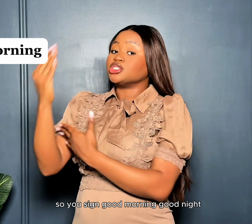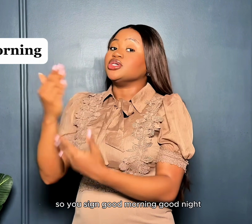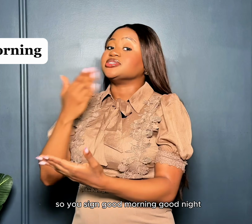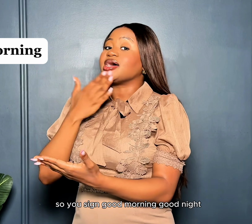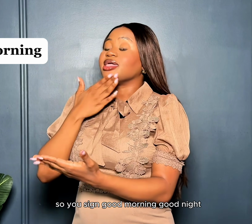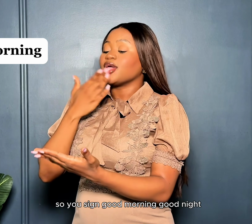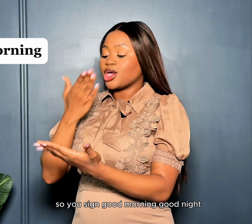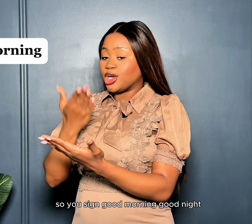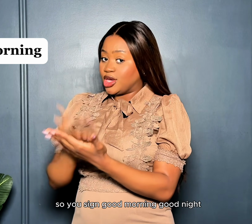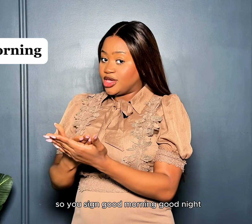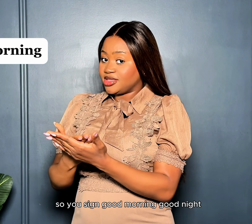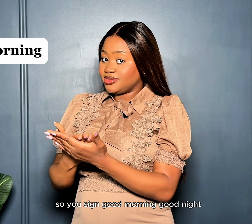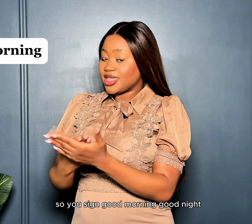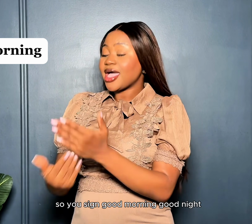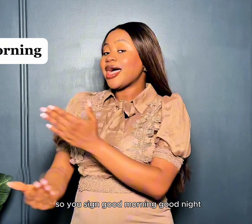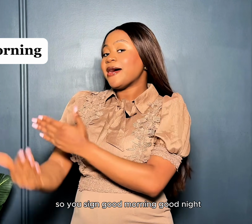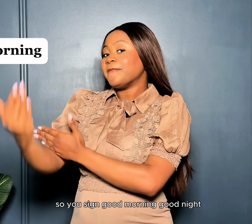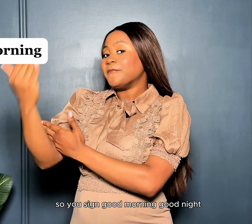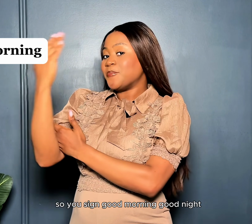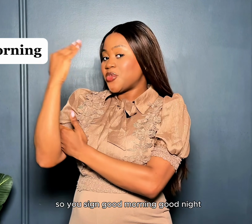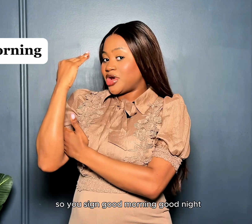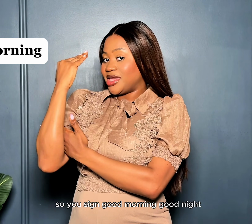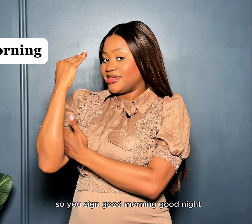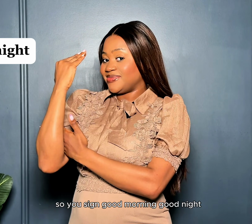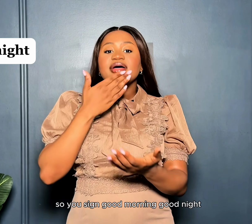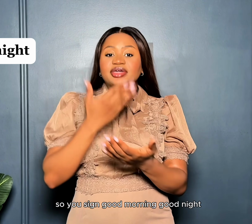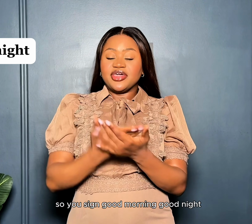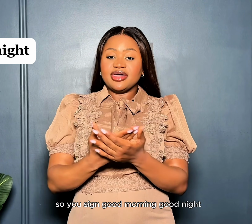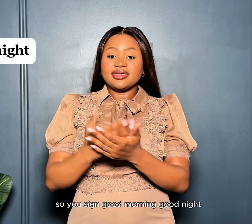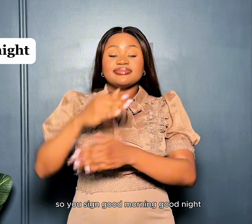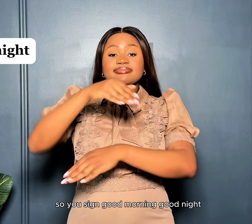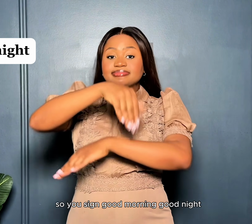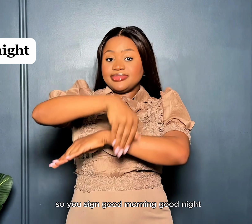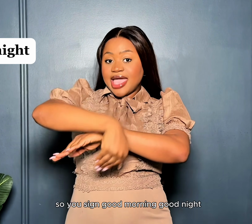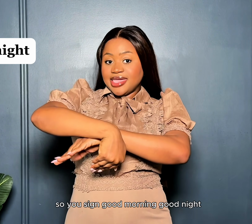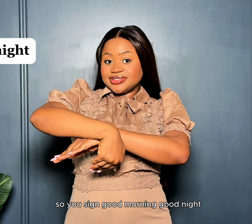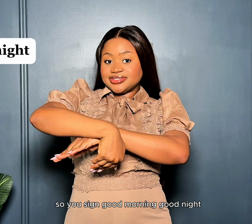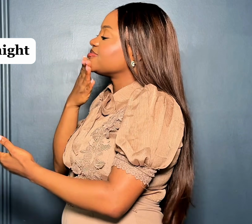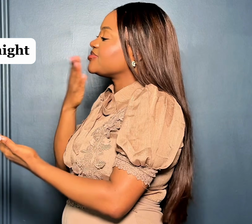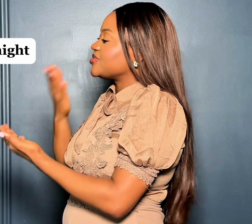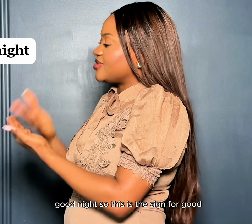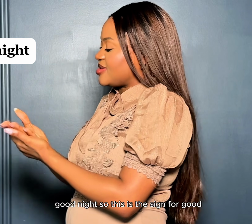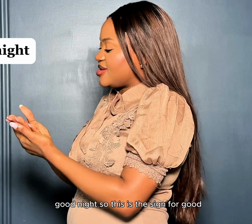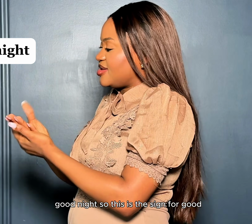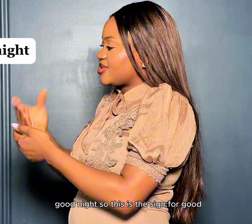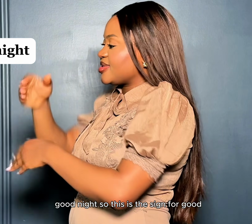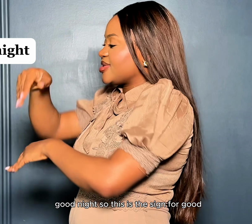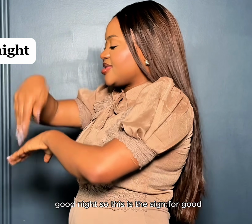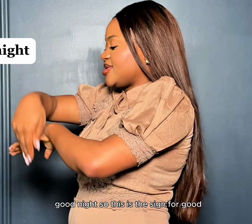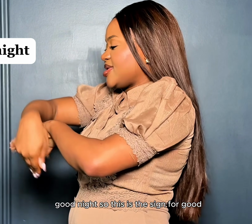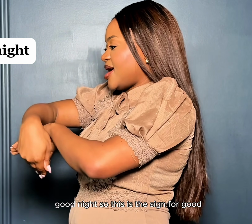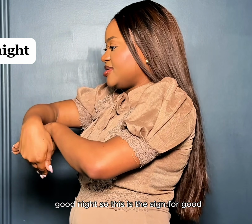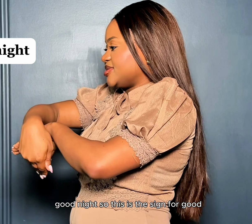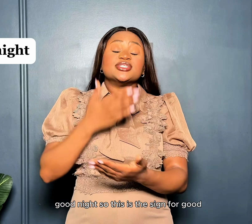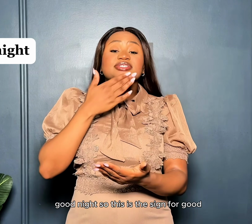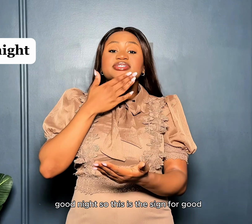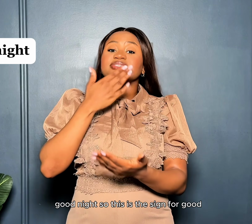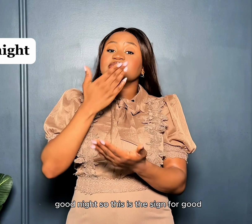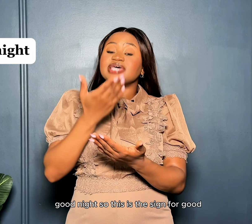you sign good morning. Good night. Good night. So this is the sign